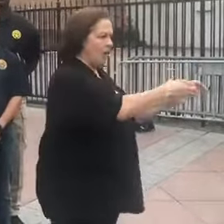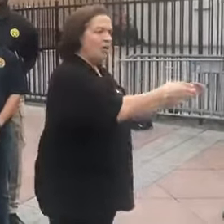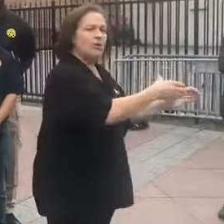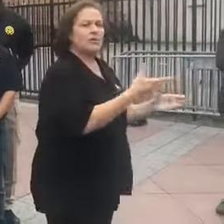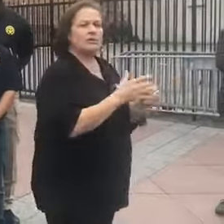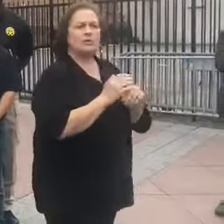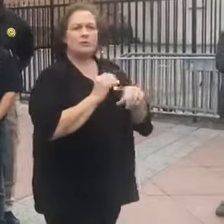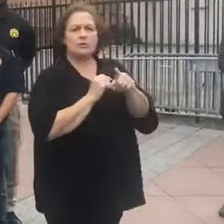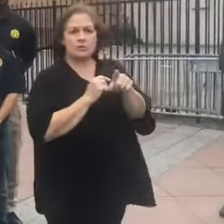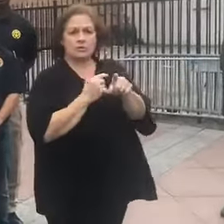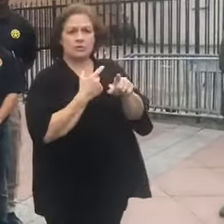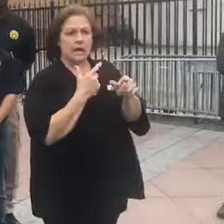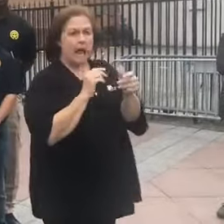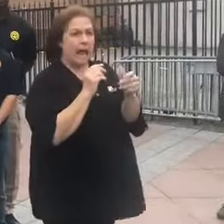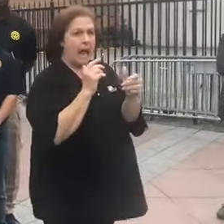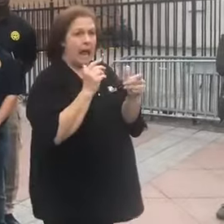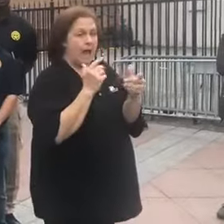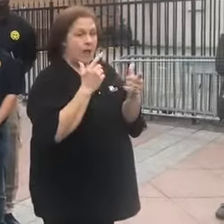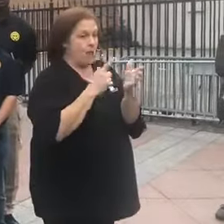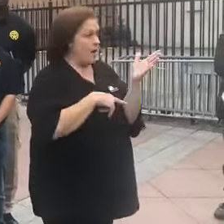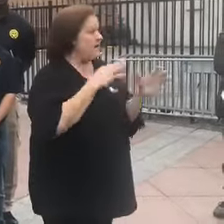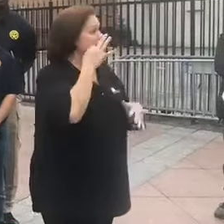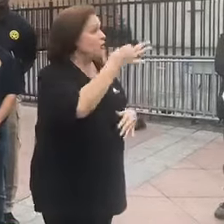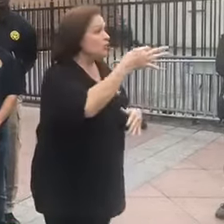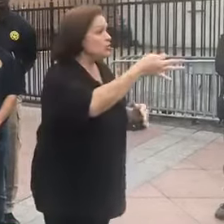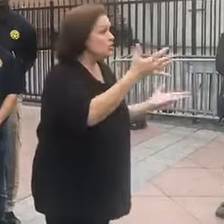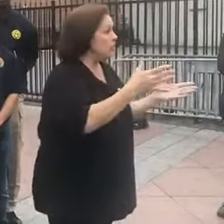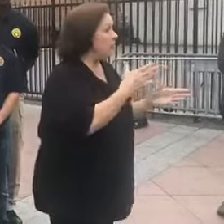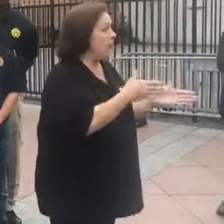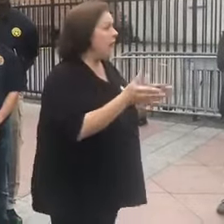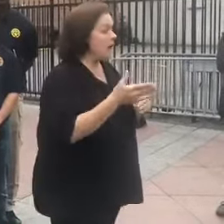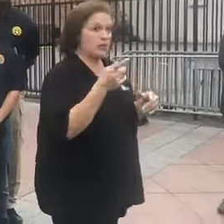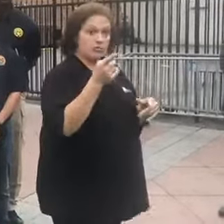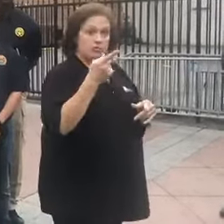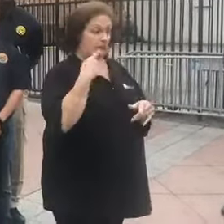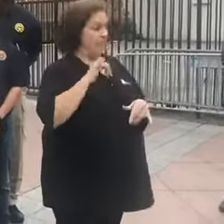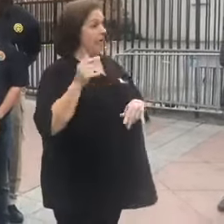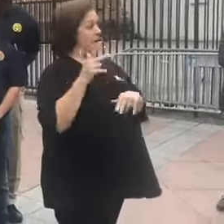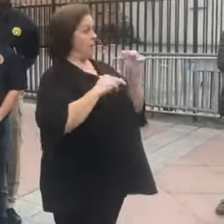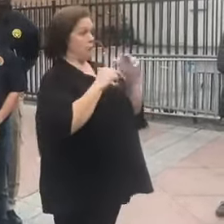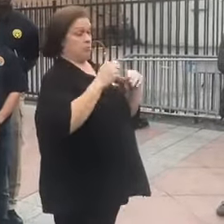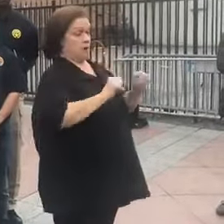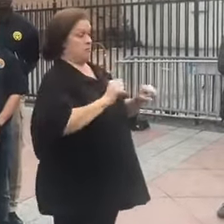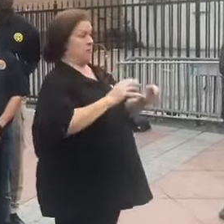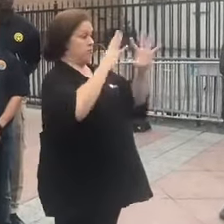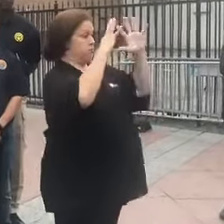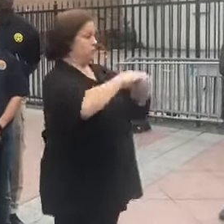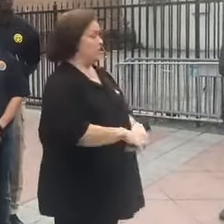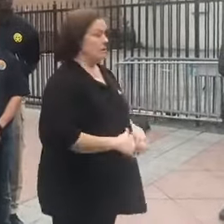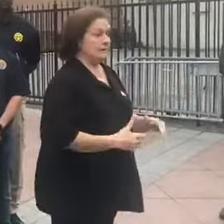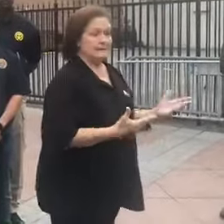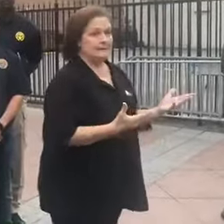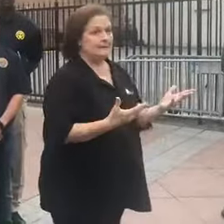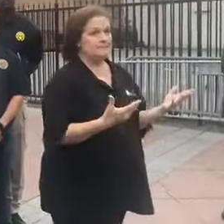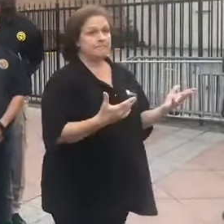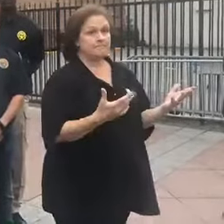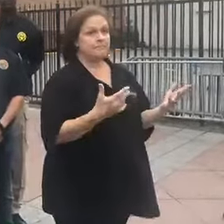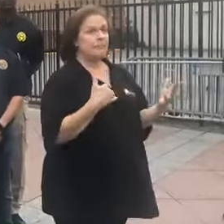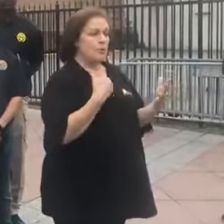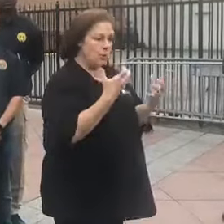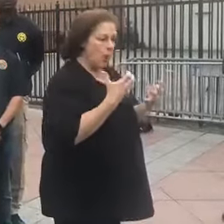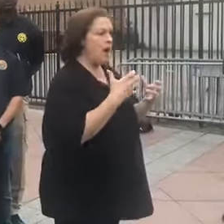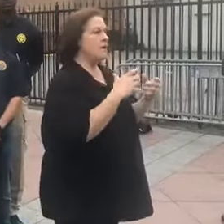going to look like for the future? I mean, we keep saying this building could collapse. Yes, so part of dropping them down exactly where they stand,